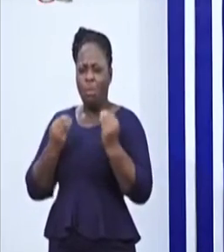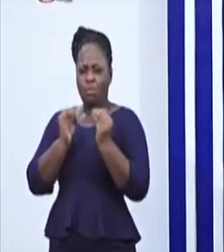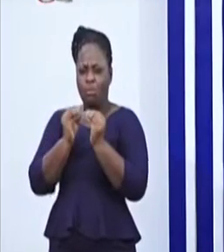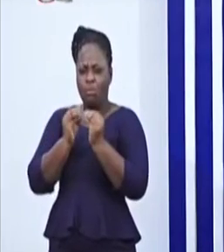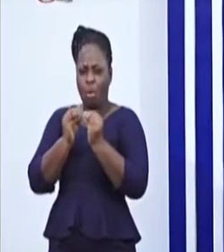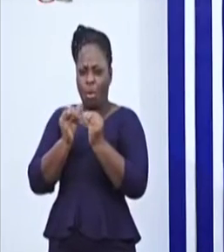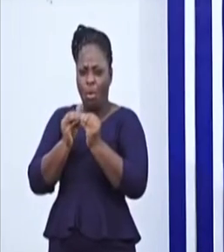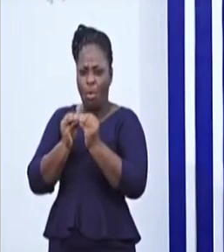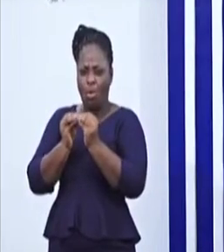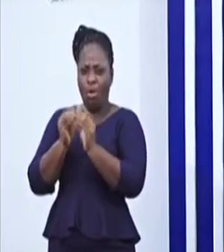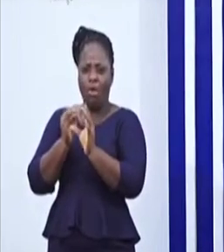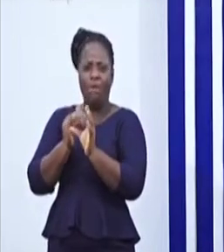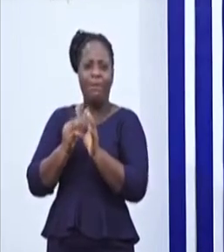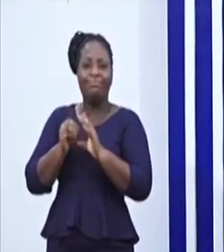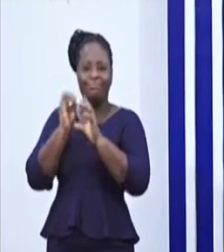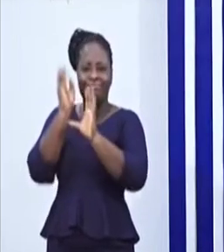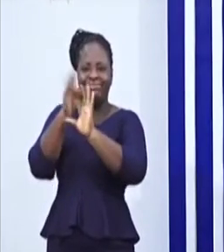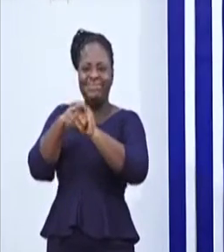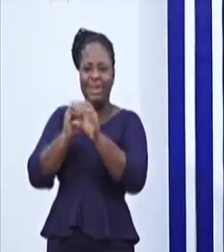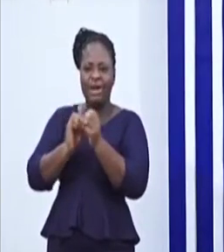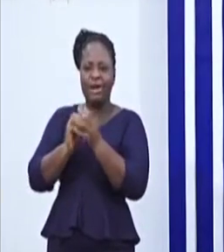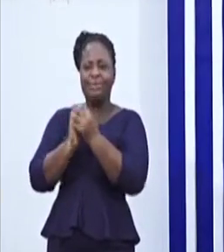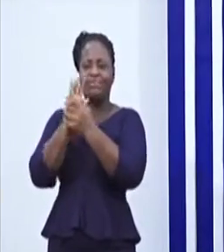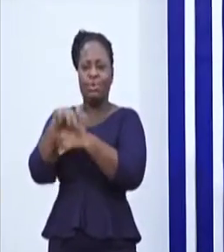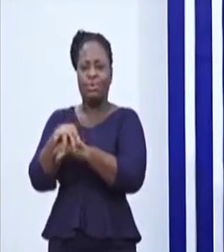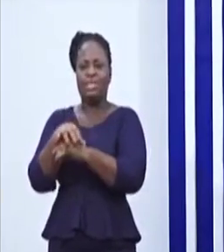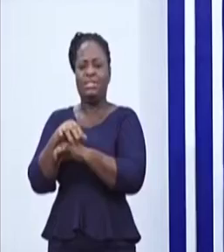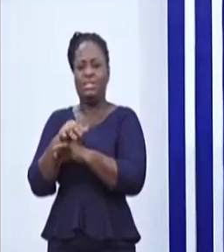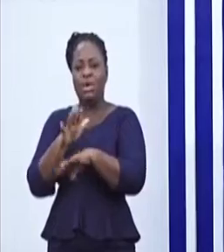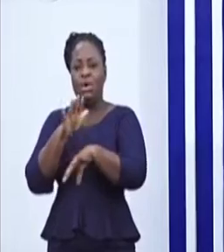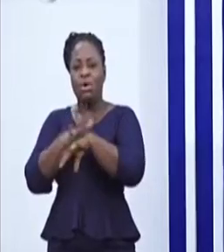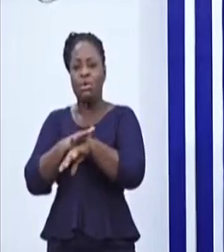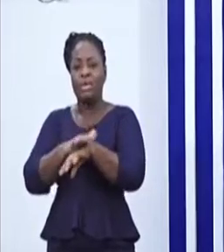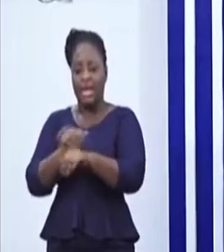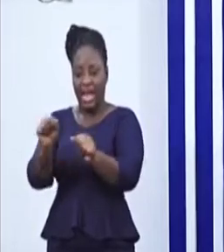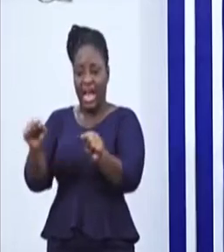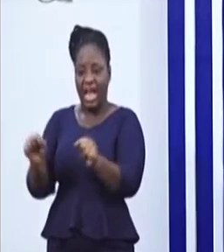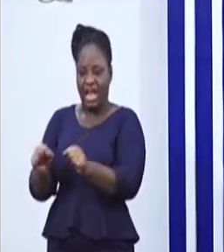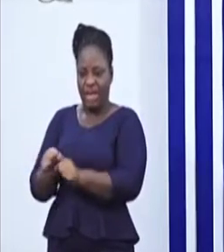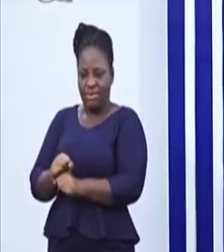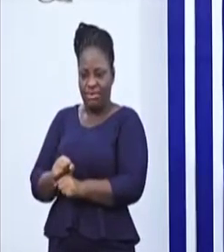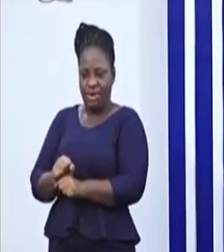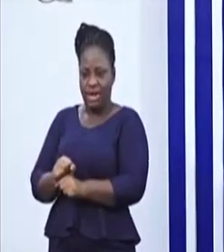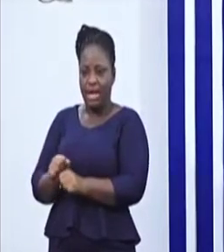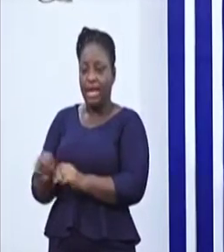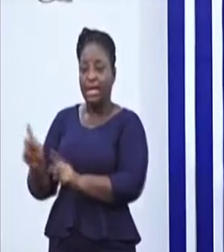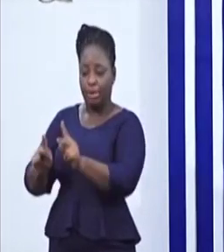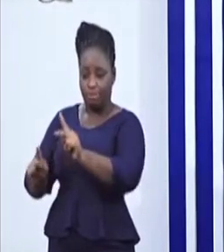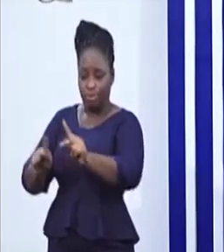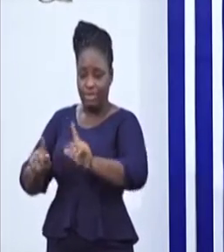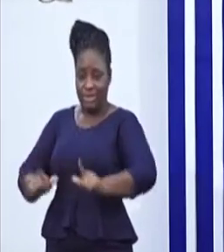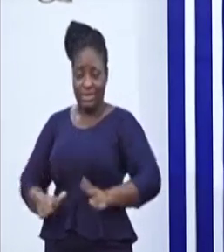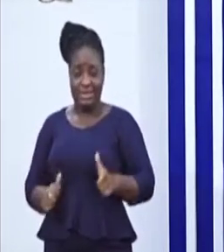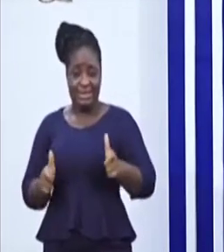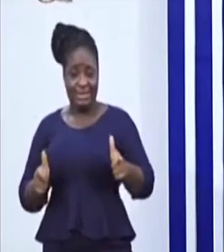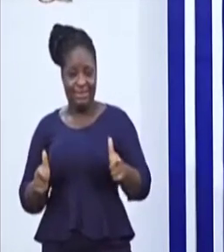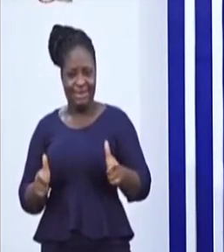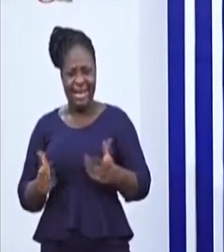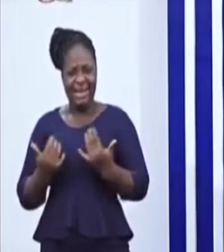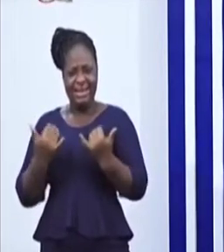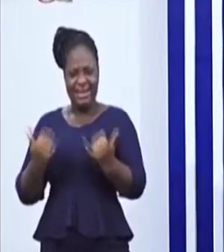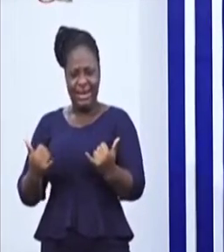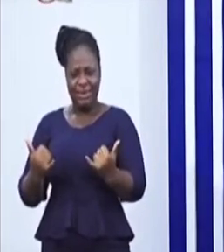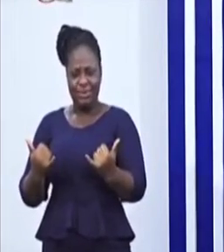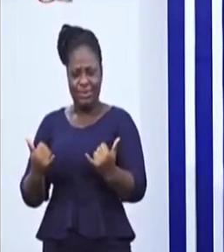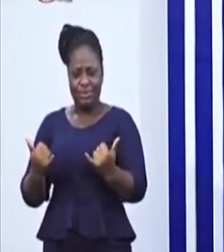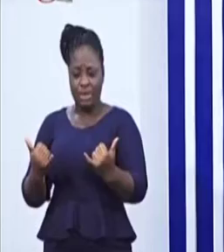and influence by virtue of their reference accorded them by their subjects. The threat and the prevalence of